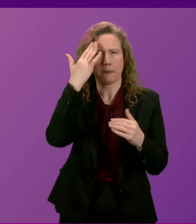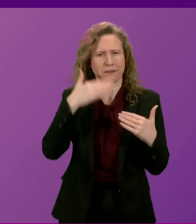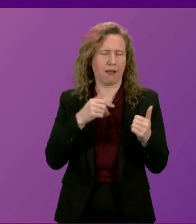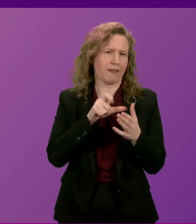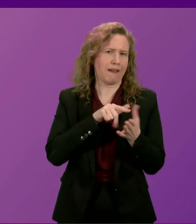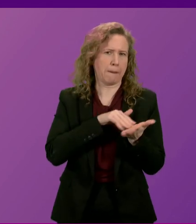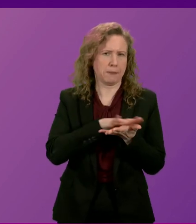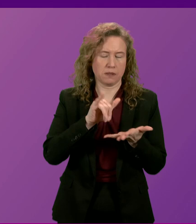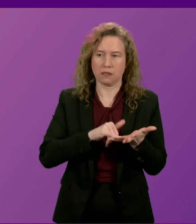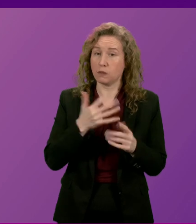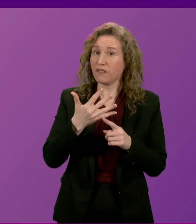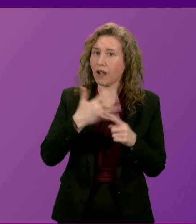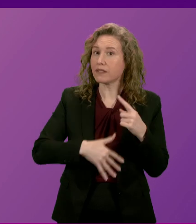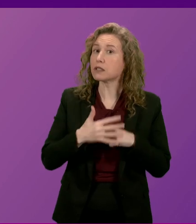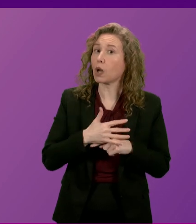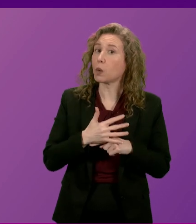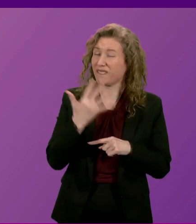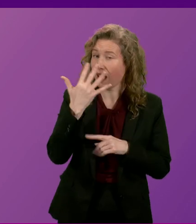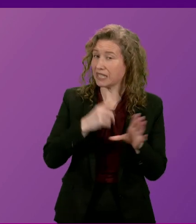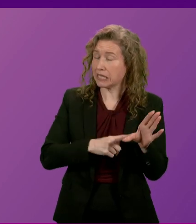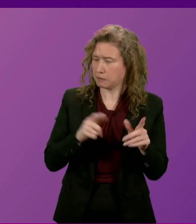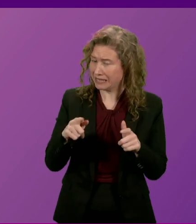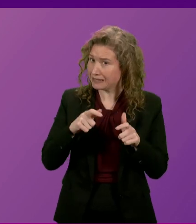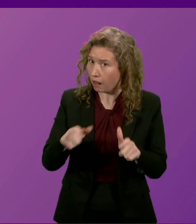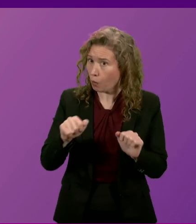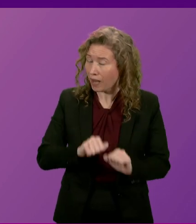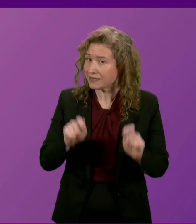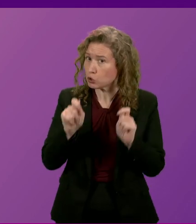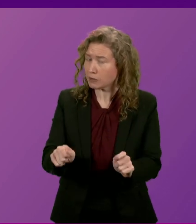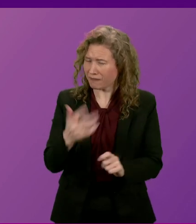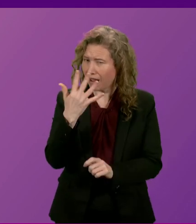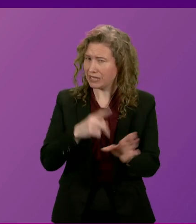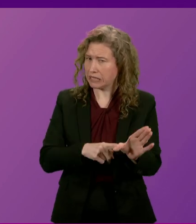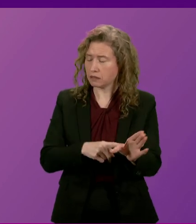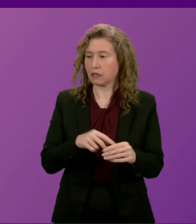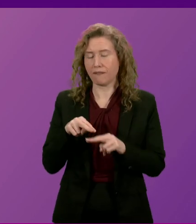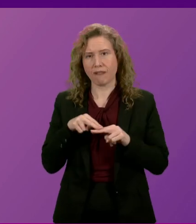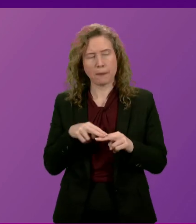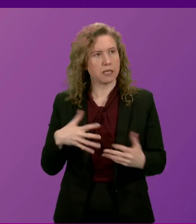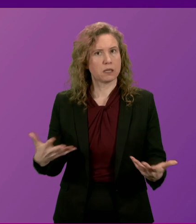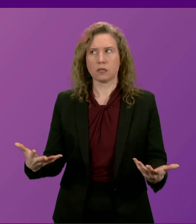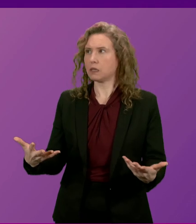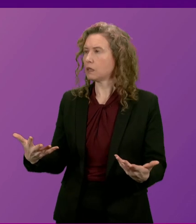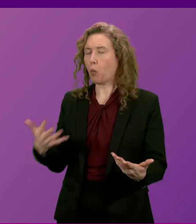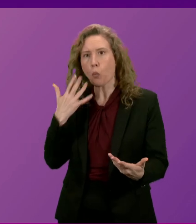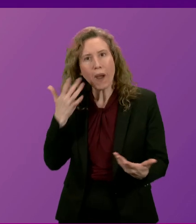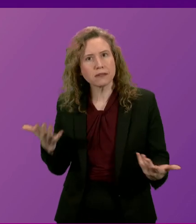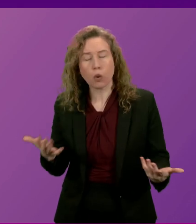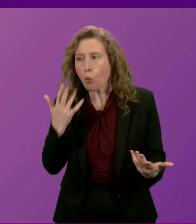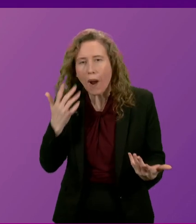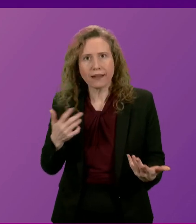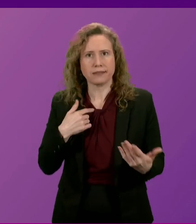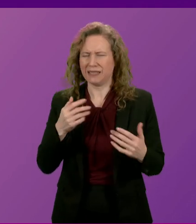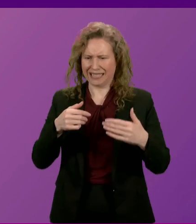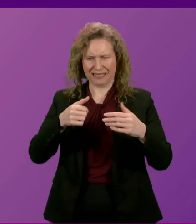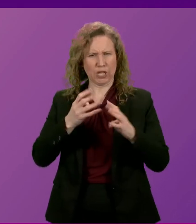was 5 years ago. He is still waiting for treatment, and the family have no idea when he'll reach the front of what